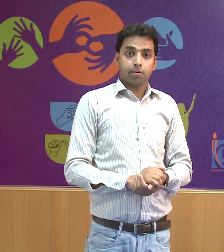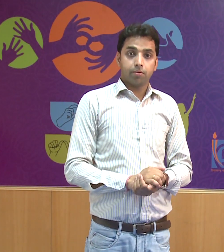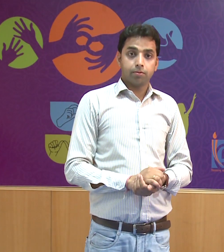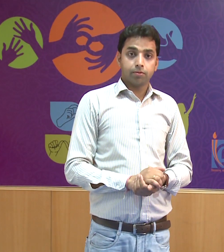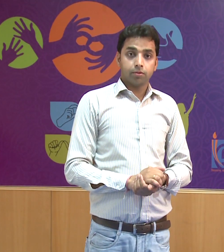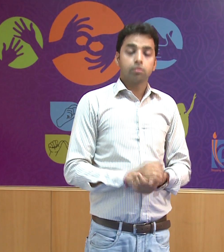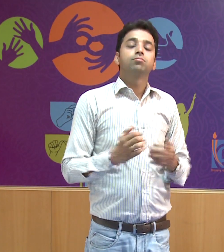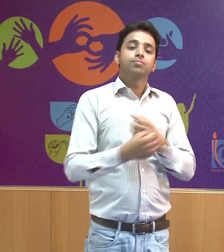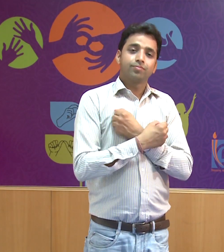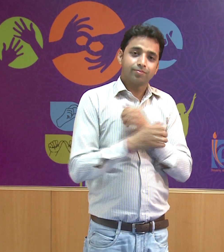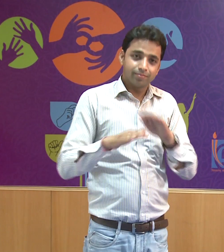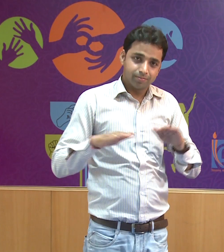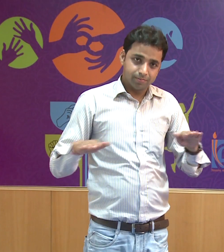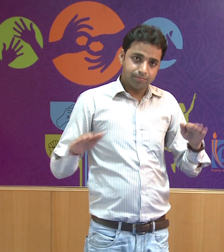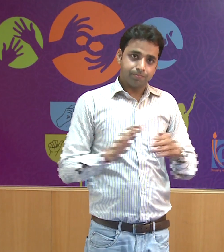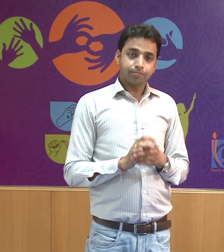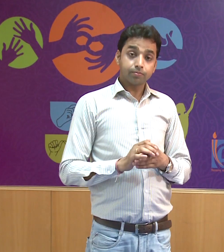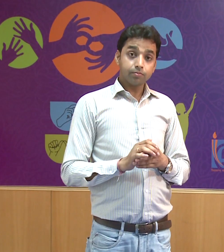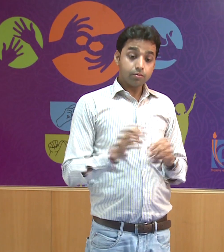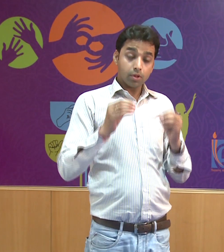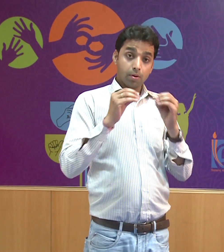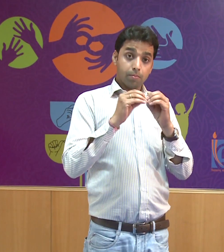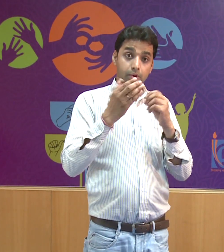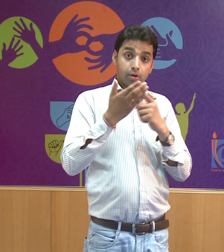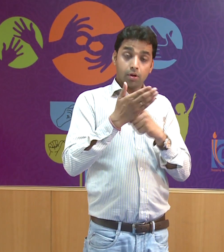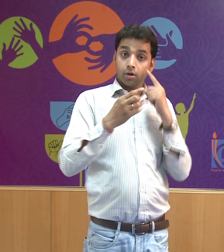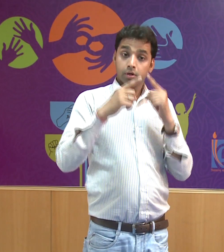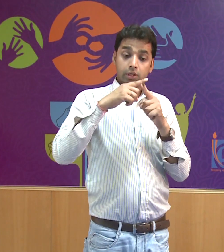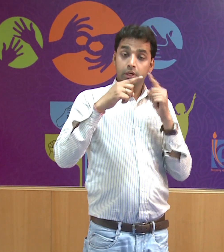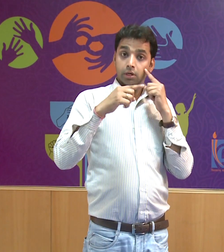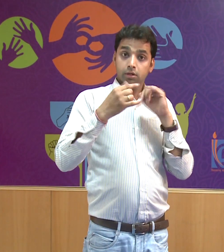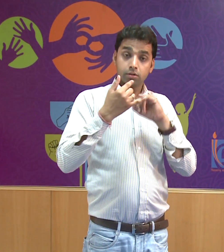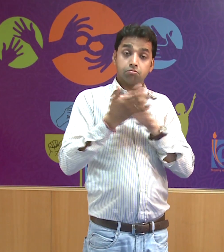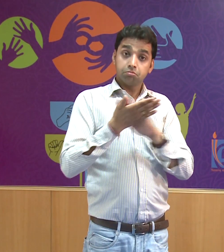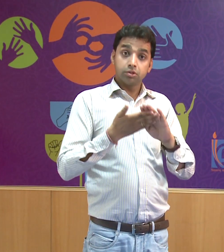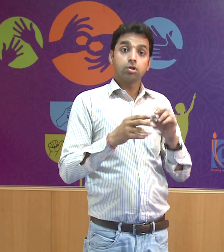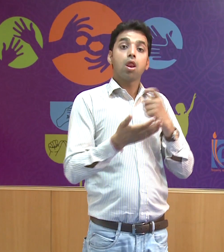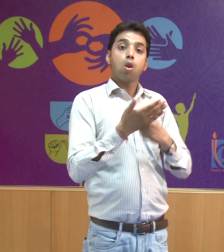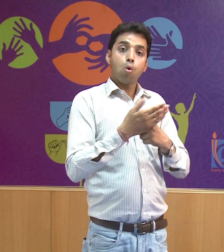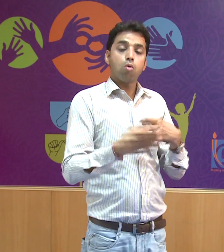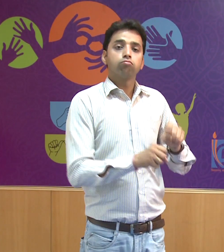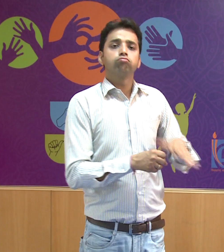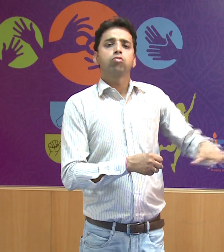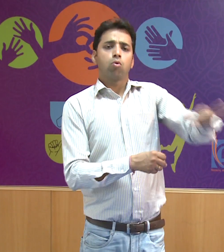Dear learners, the British ruled over India for almost 200